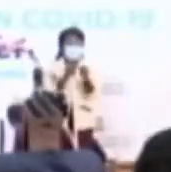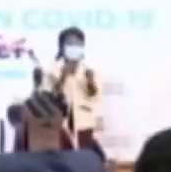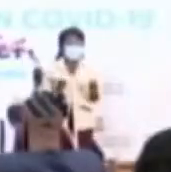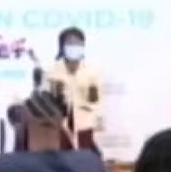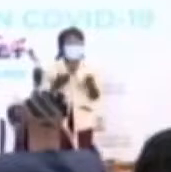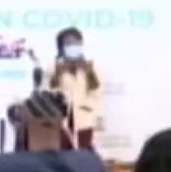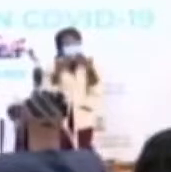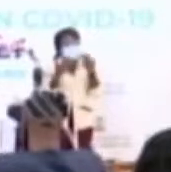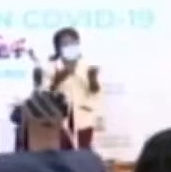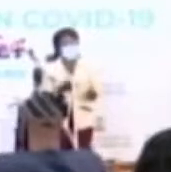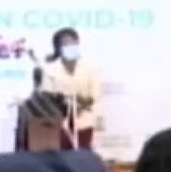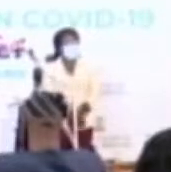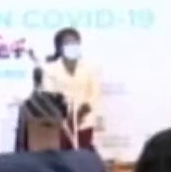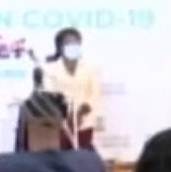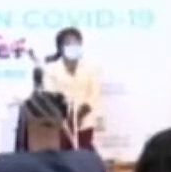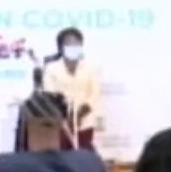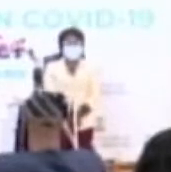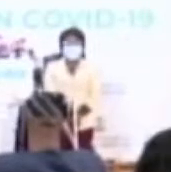gode.